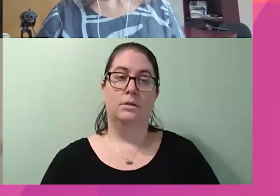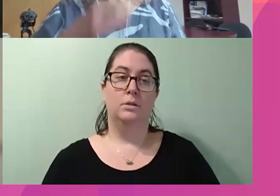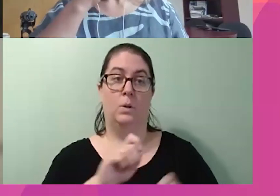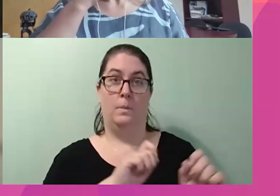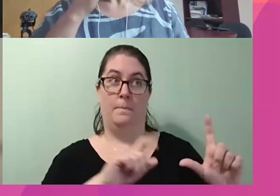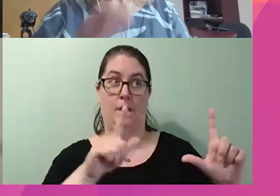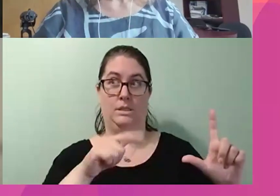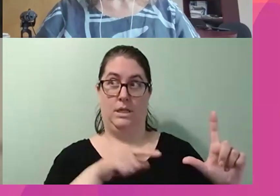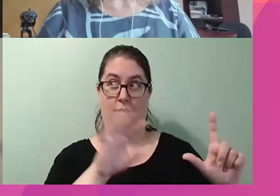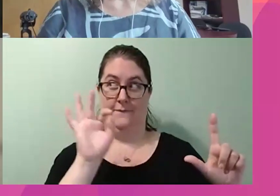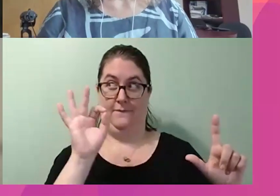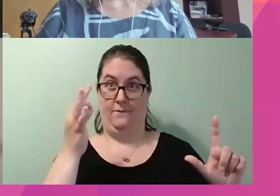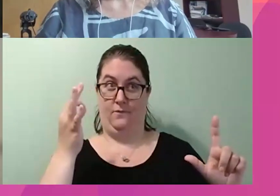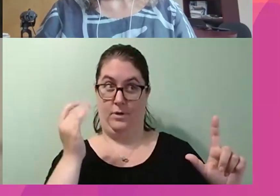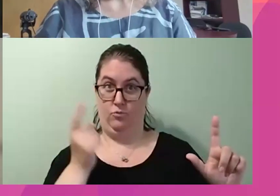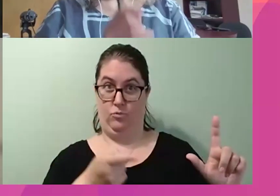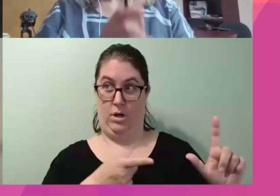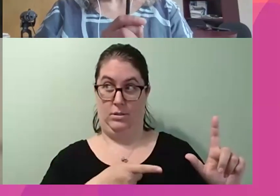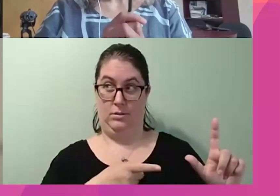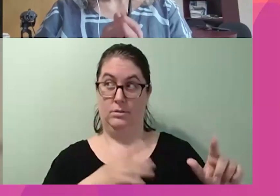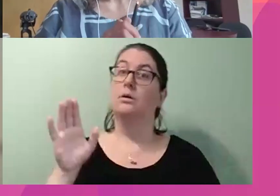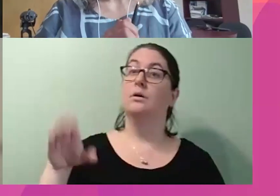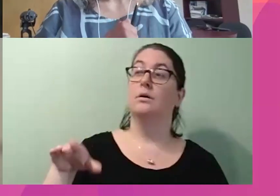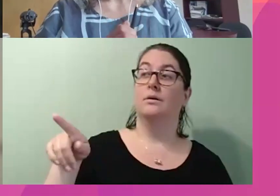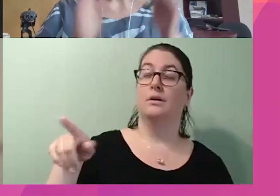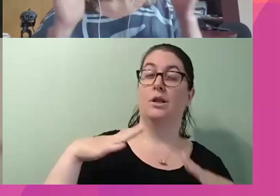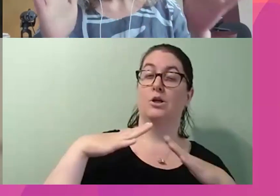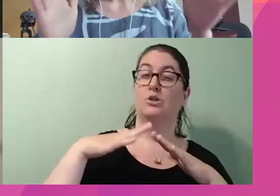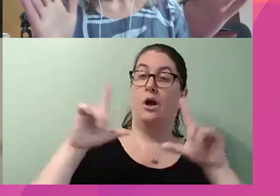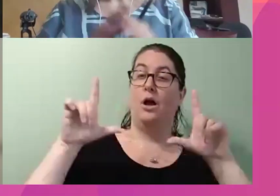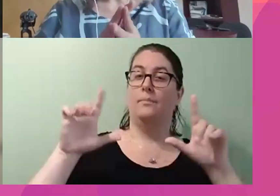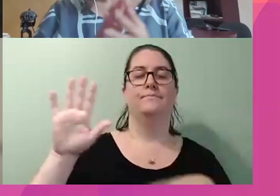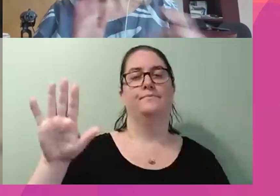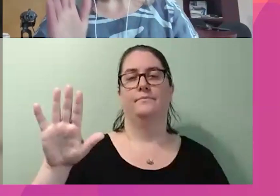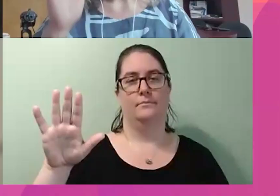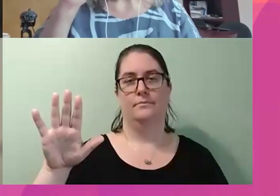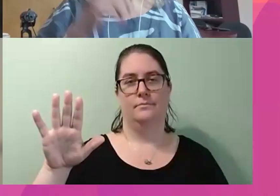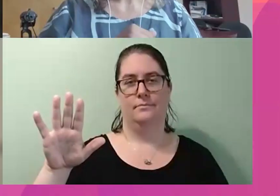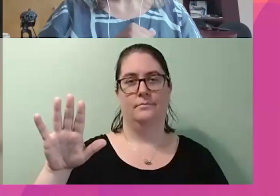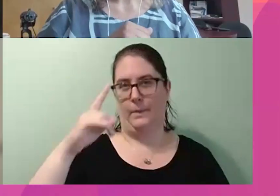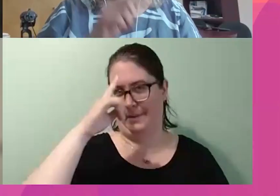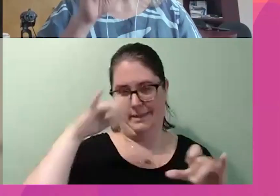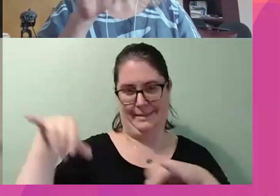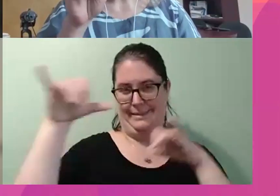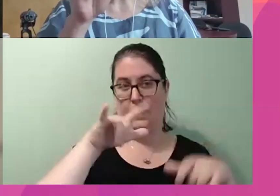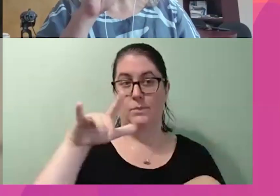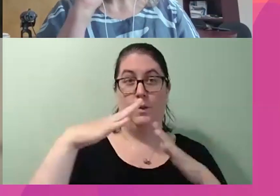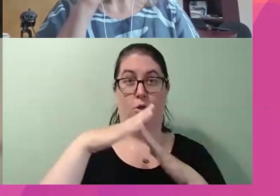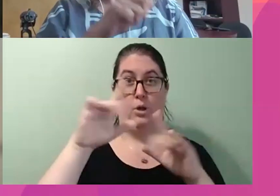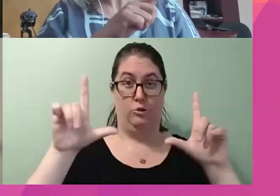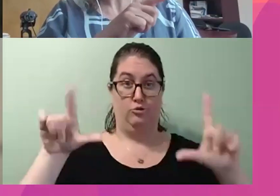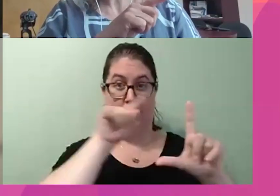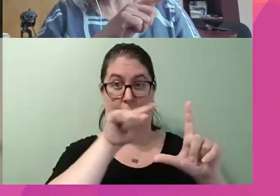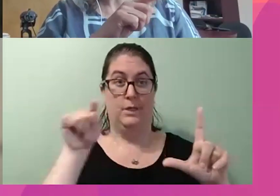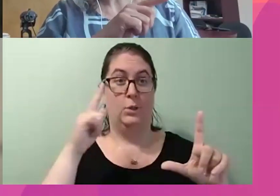Is that correct? So if you look at the top of your screen, and you know what, Lori, everybody will be syncing this. So if you look at the top of your very screen,